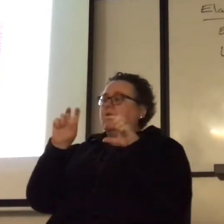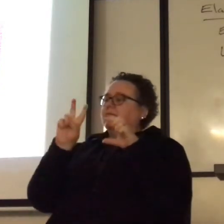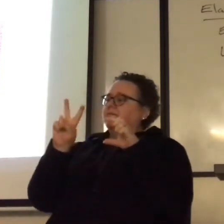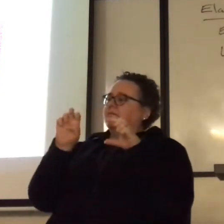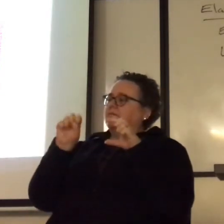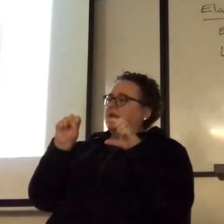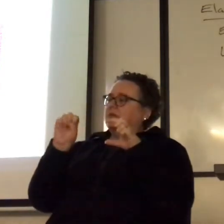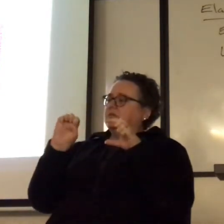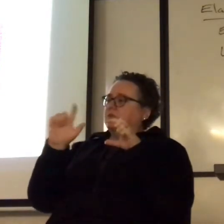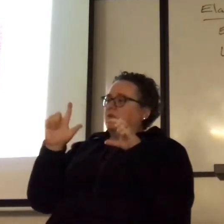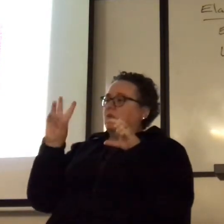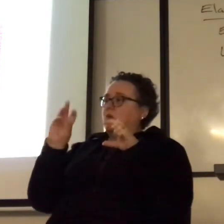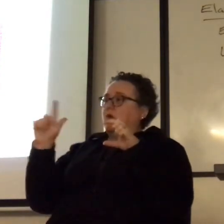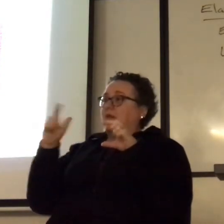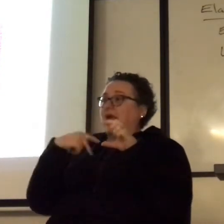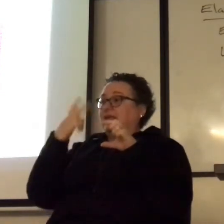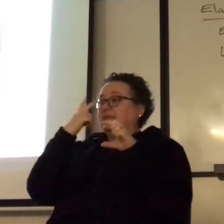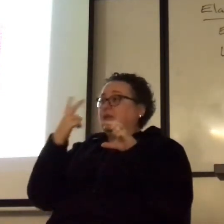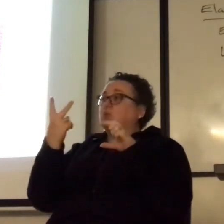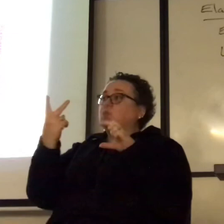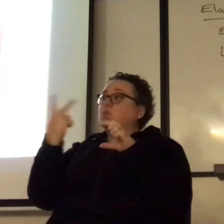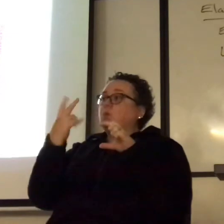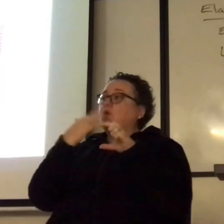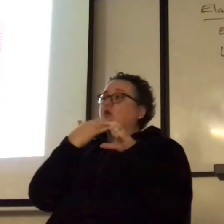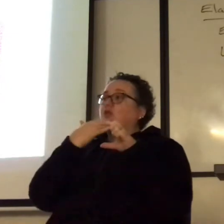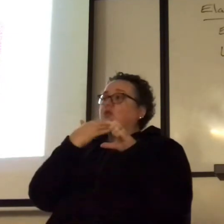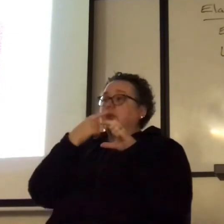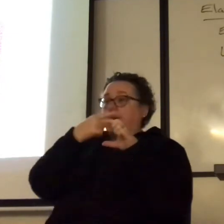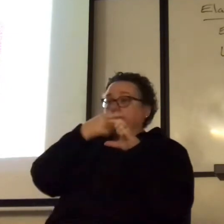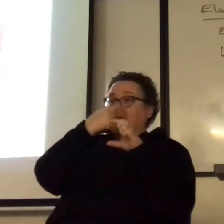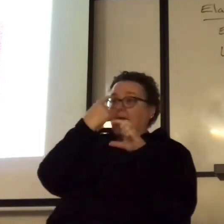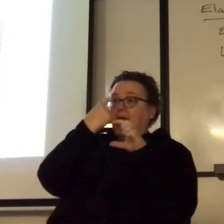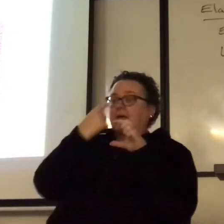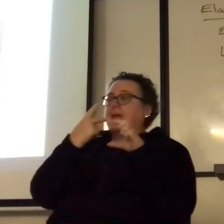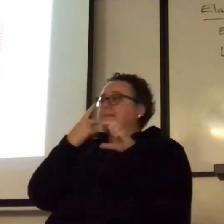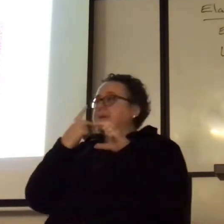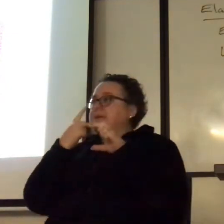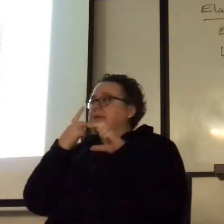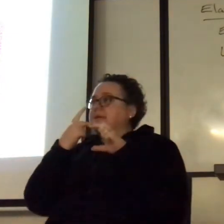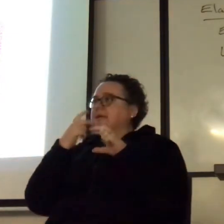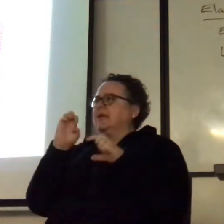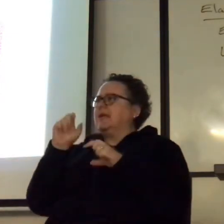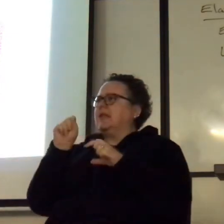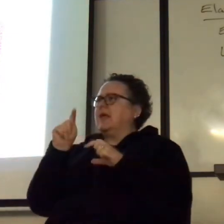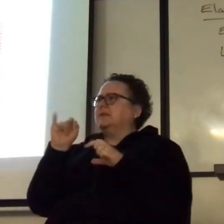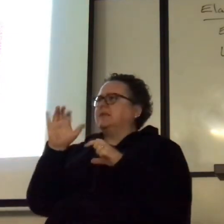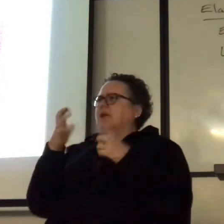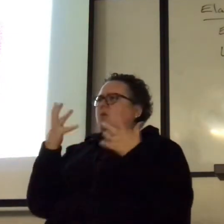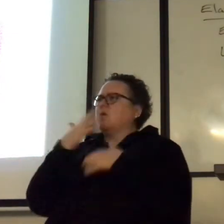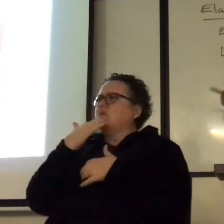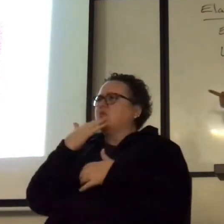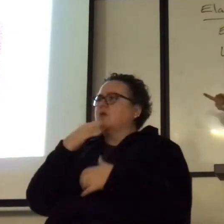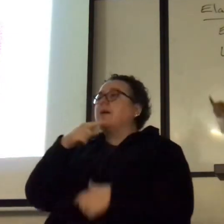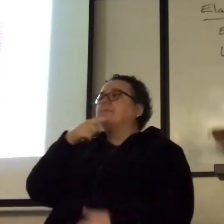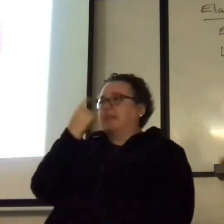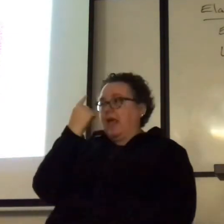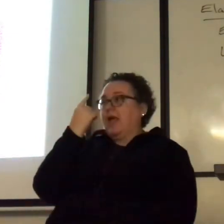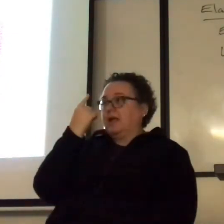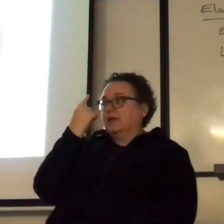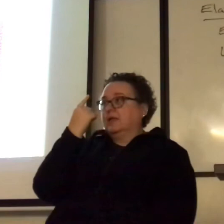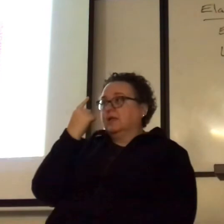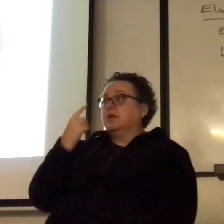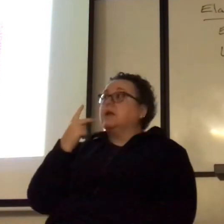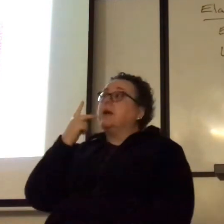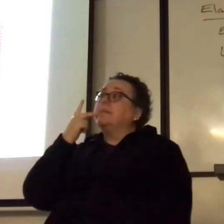I see 2 colors, black and pink. So what color are the elastic fibers? Black. The black. The pink is actually